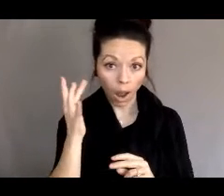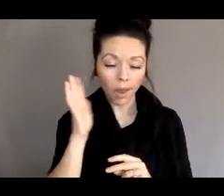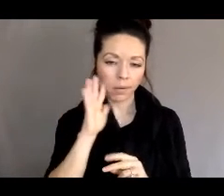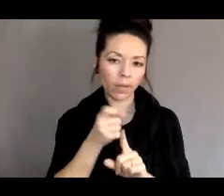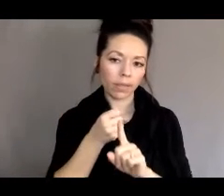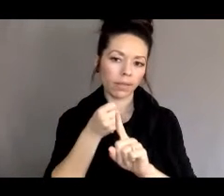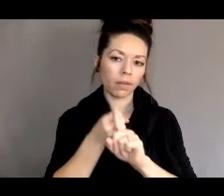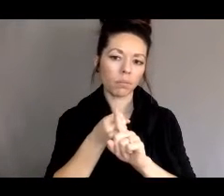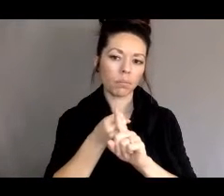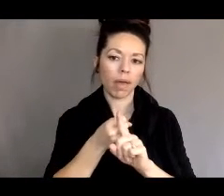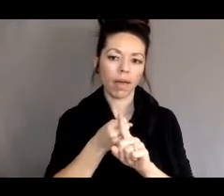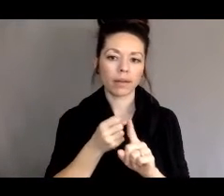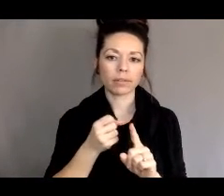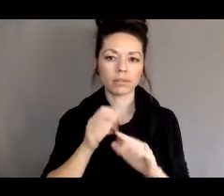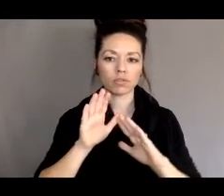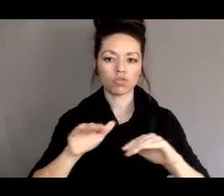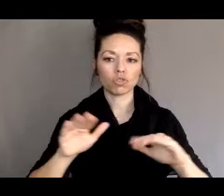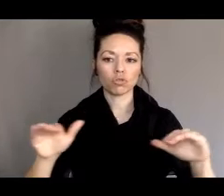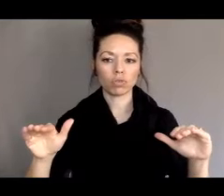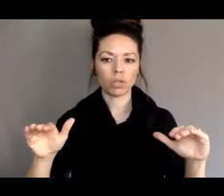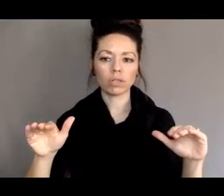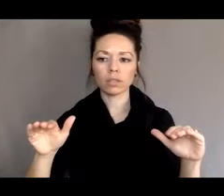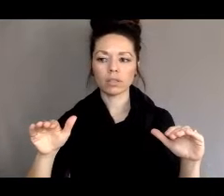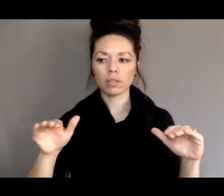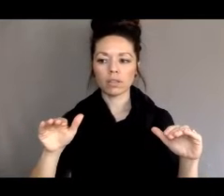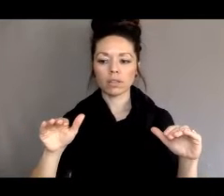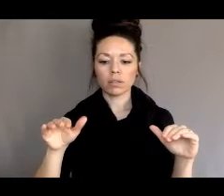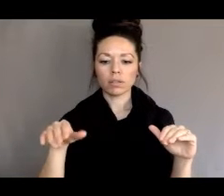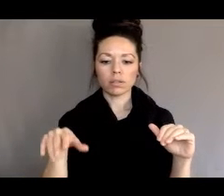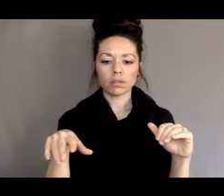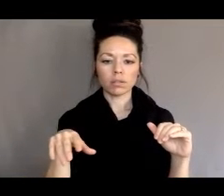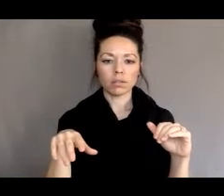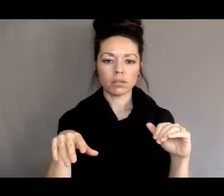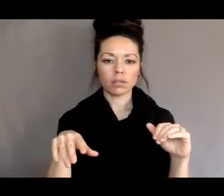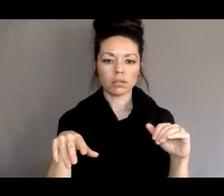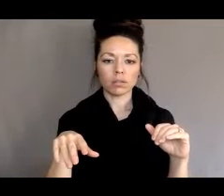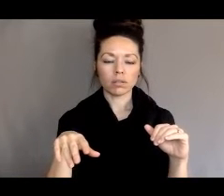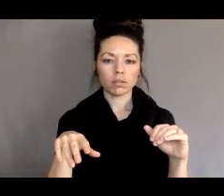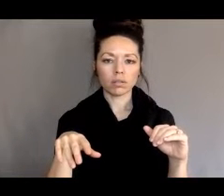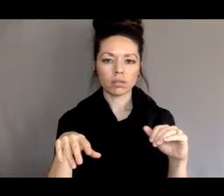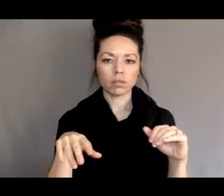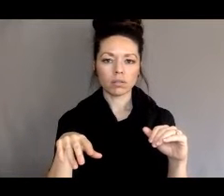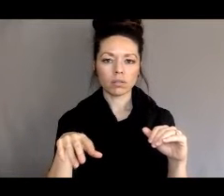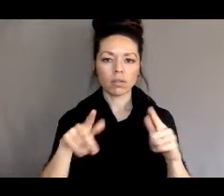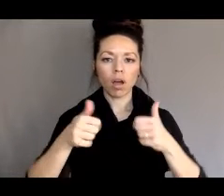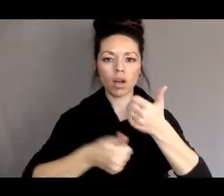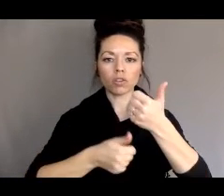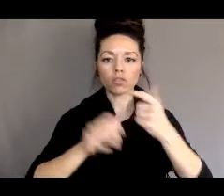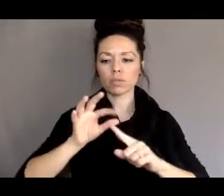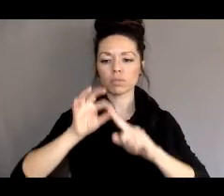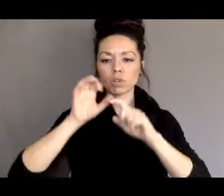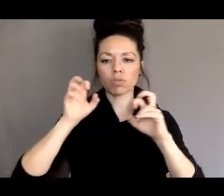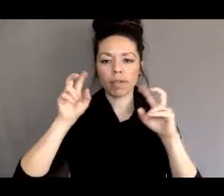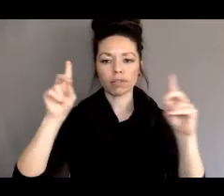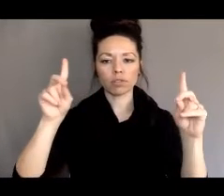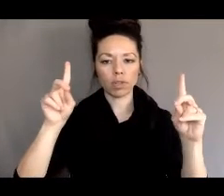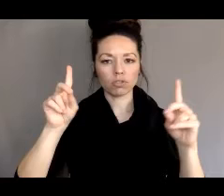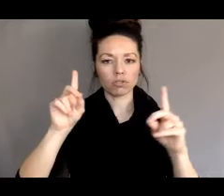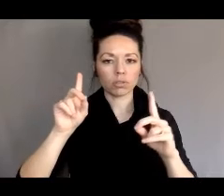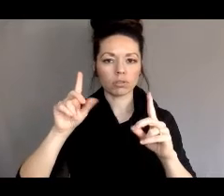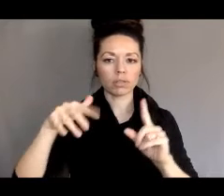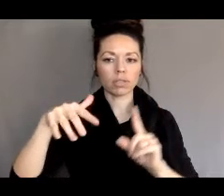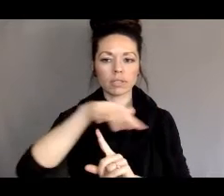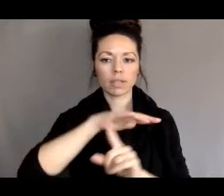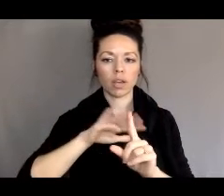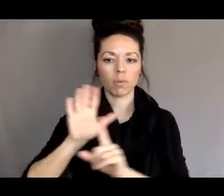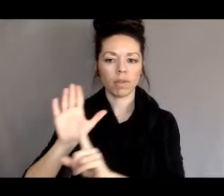impact for children who may be in the special education settings at their